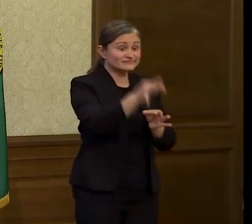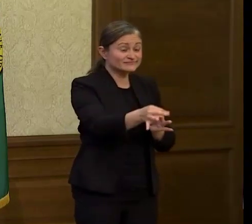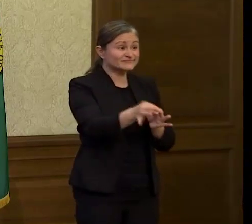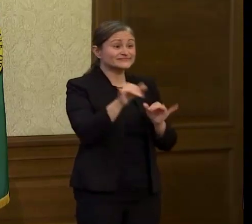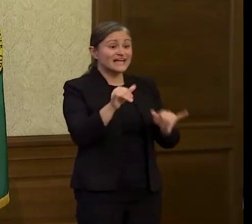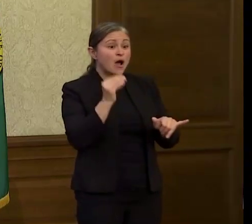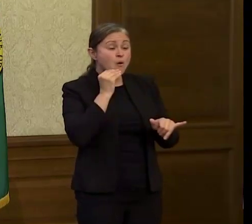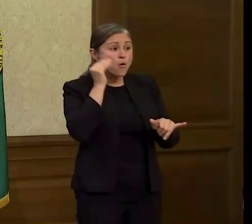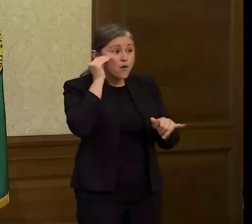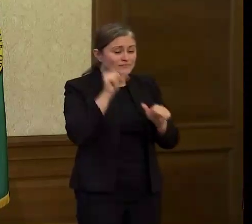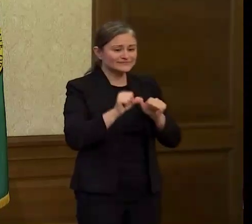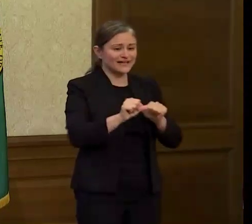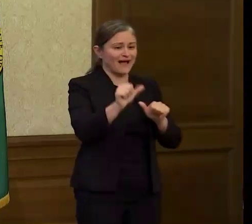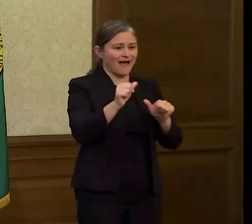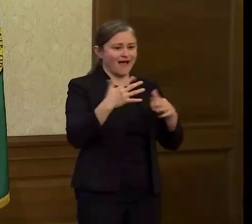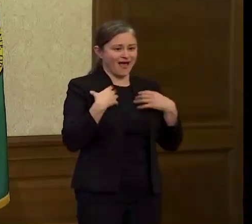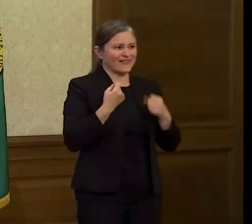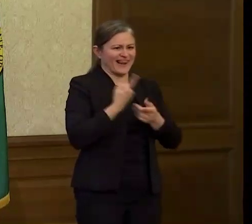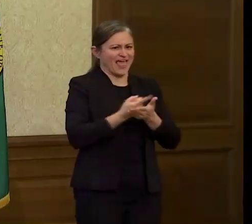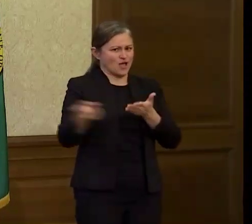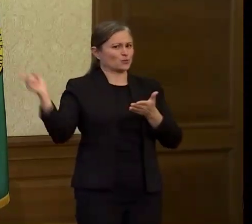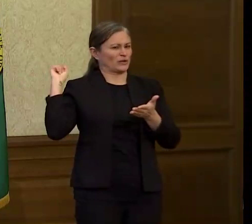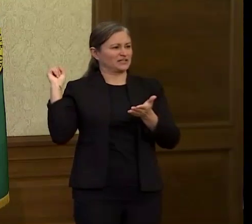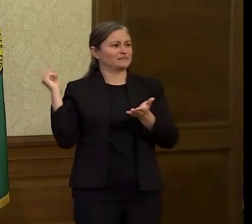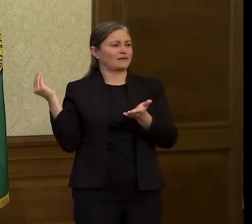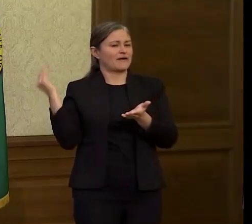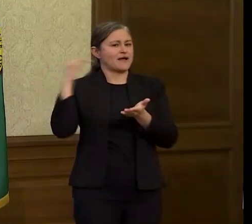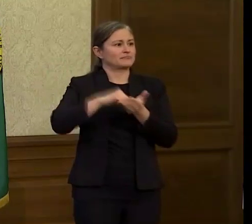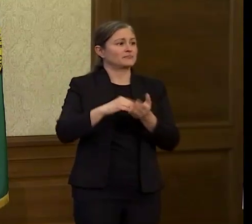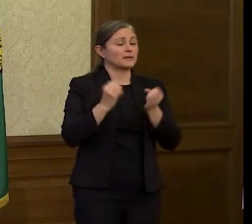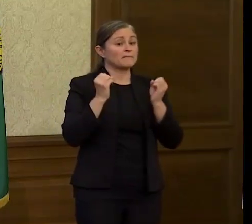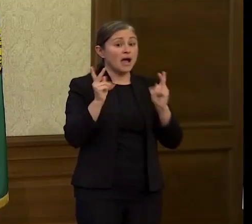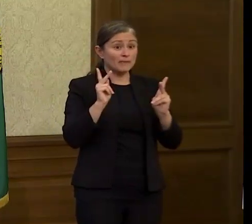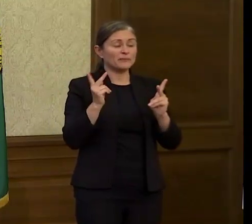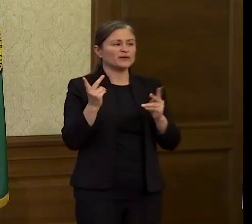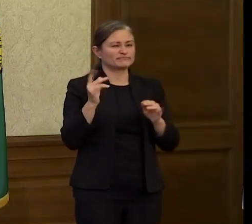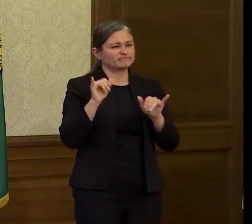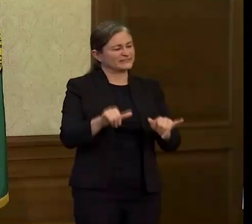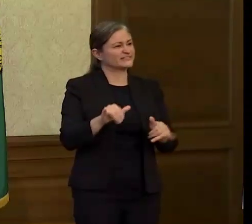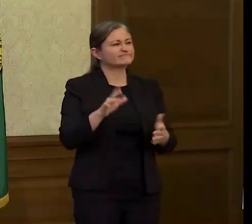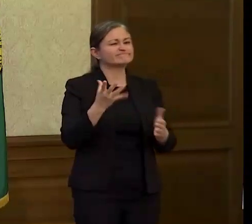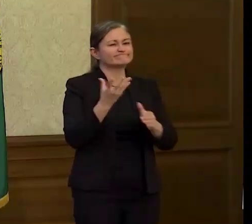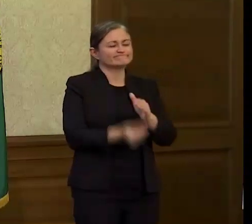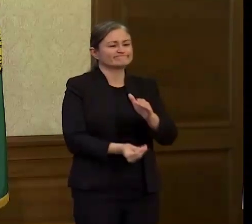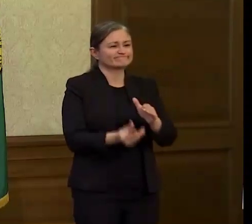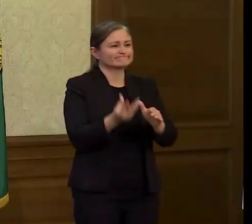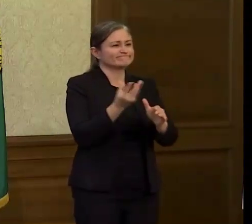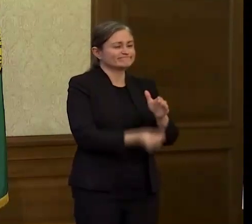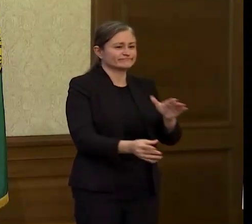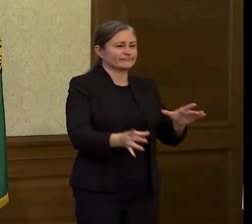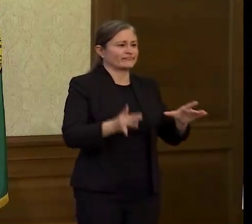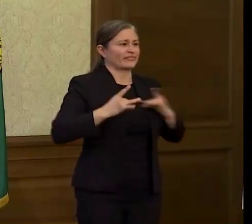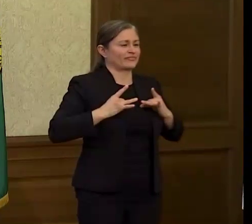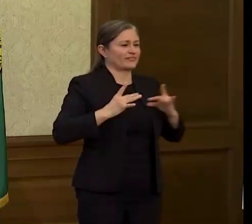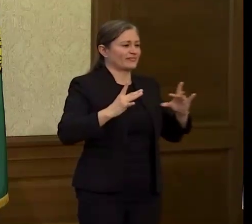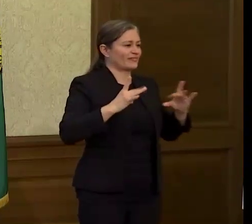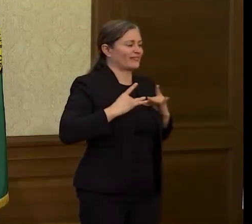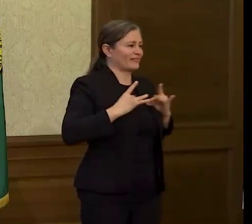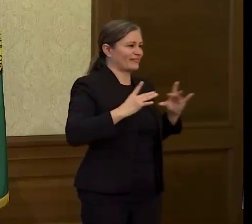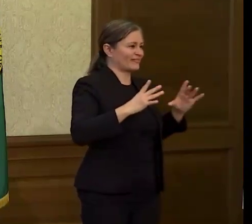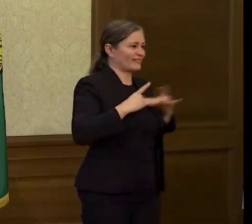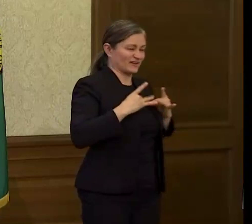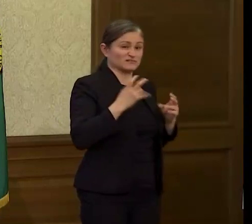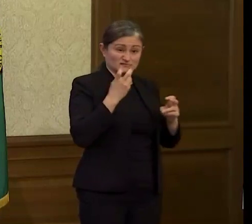ago, the number of deaths that we have suffered and the number of confirmed cases has roughly doubled. And May